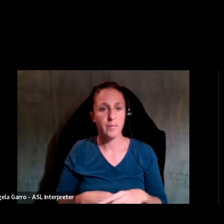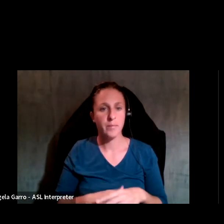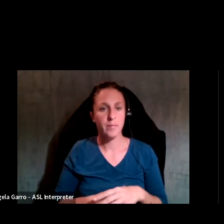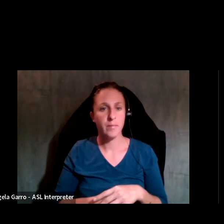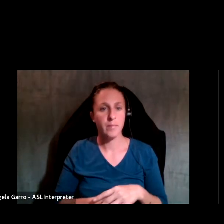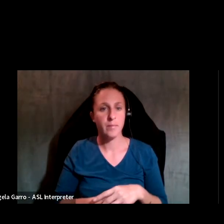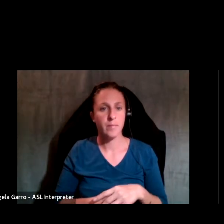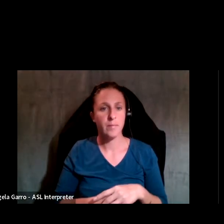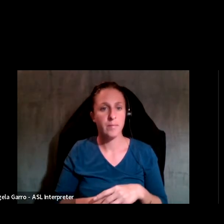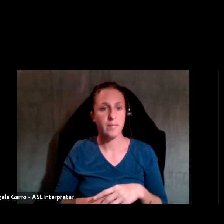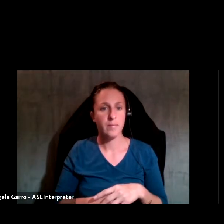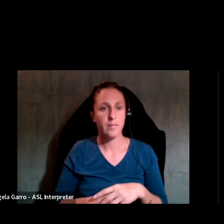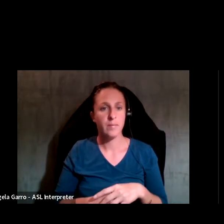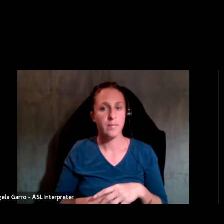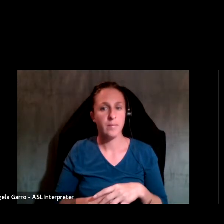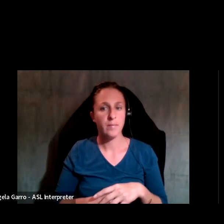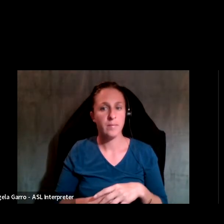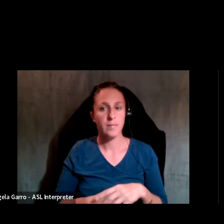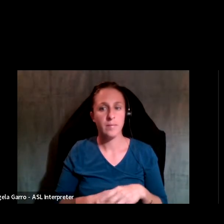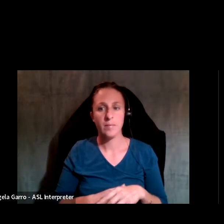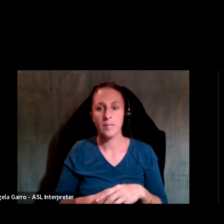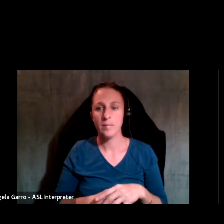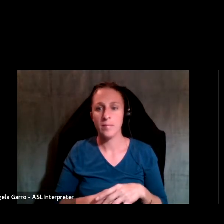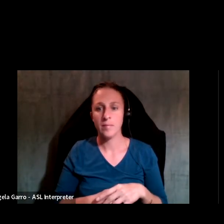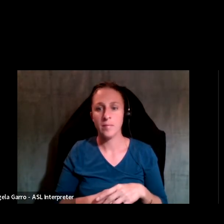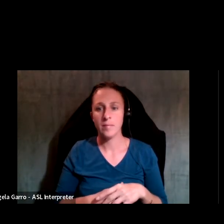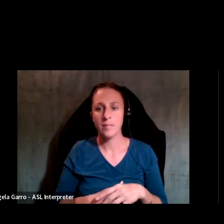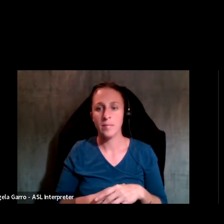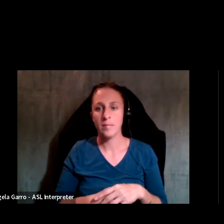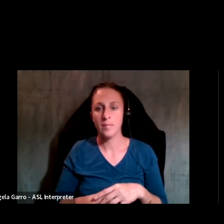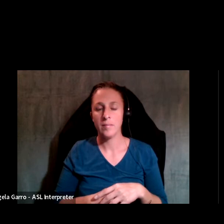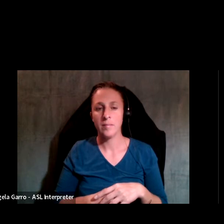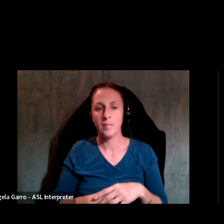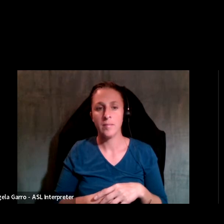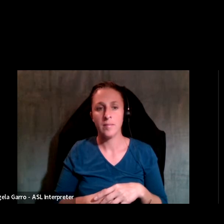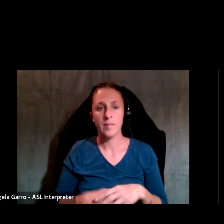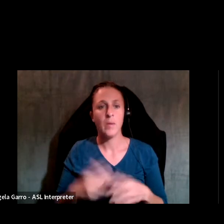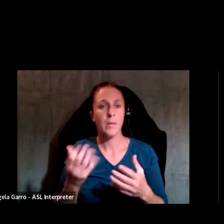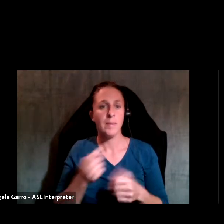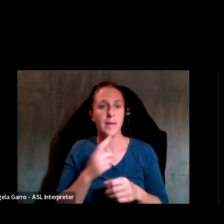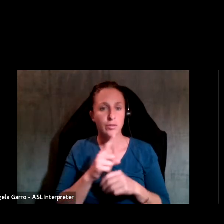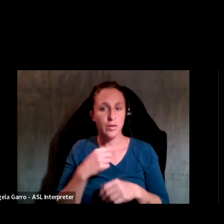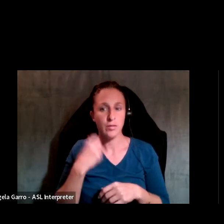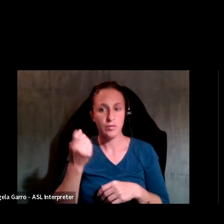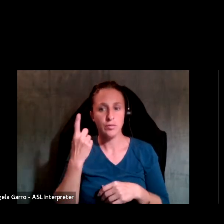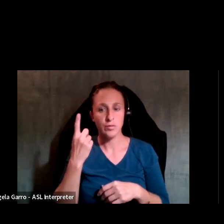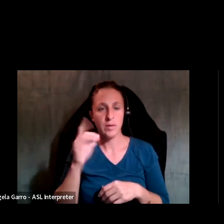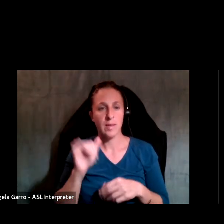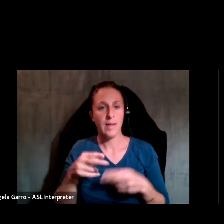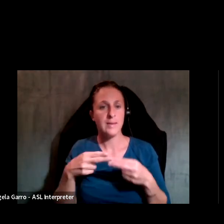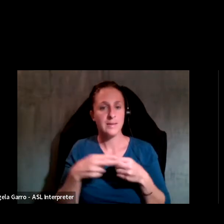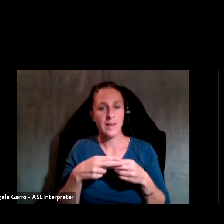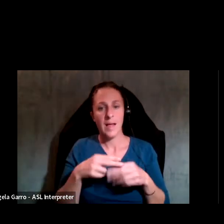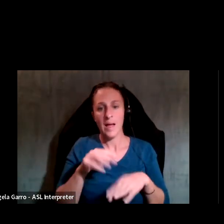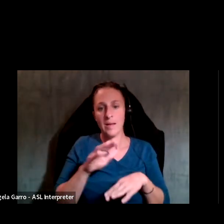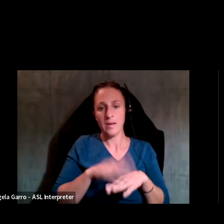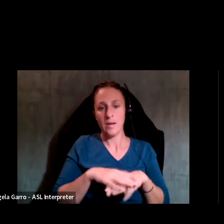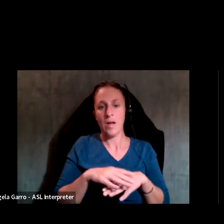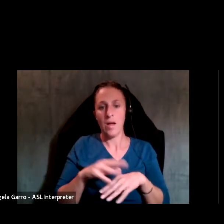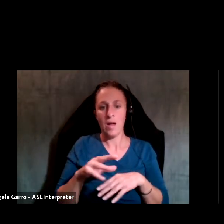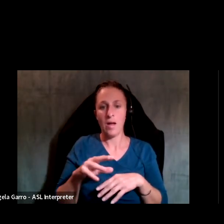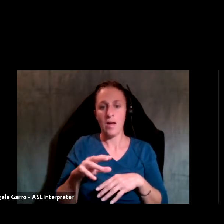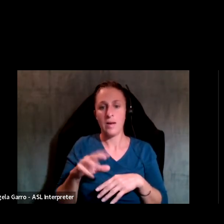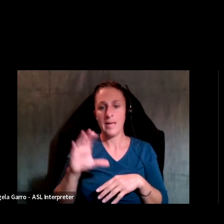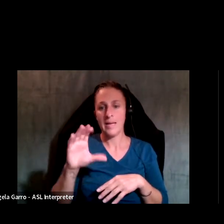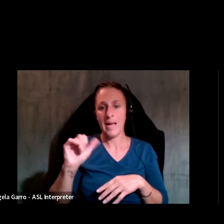I'll take a turn. You want to go? Yeah, I wanted to make sure I understood this correctly about the slide on the CAS math.